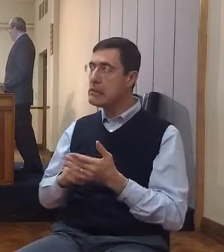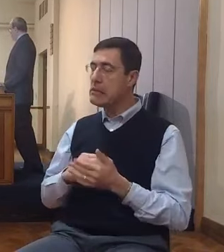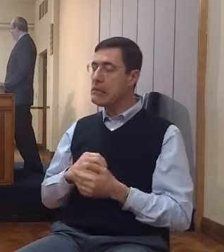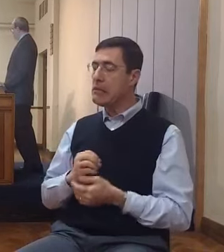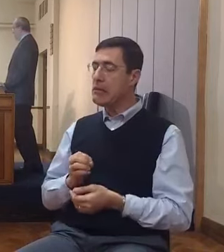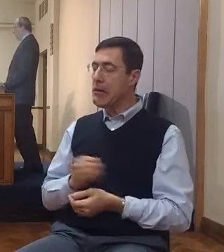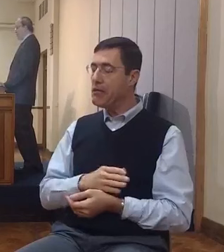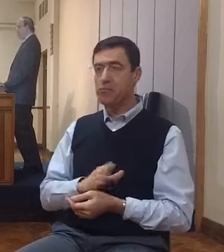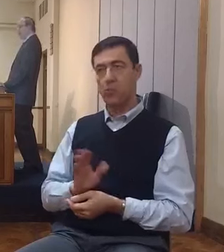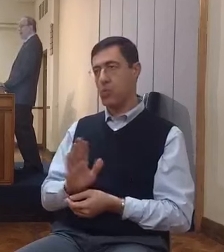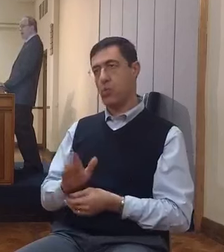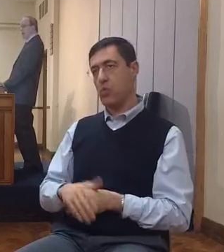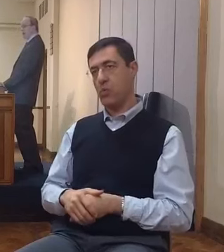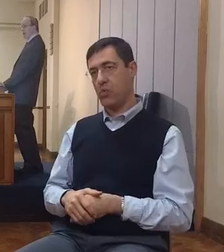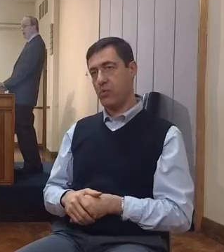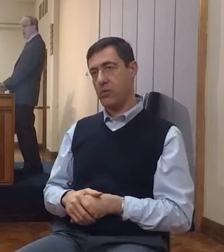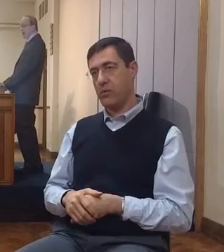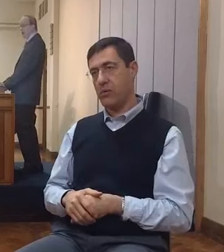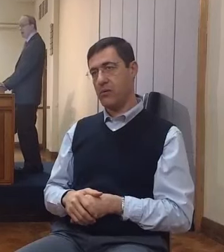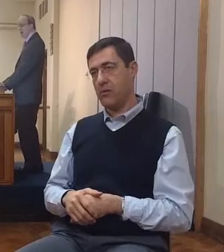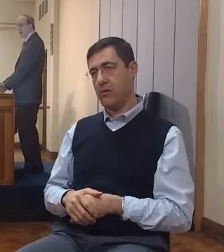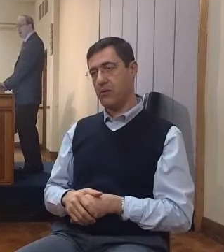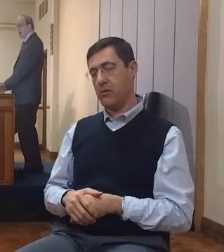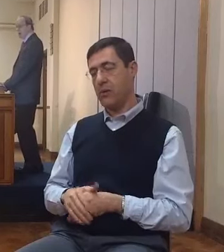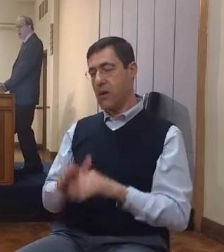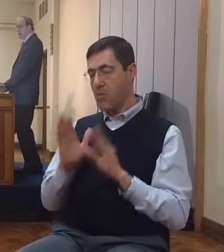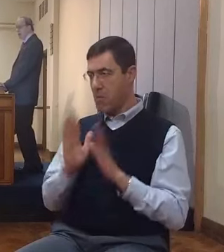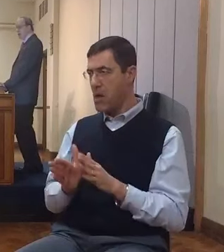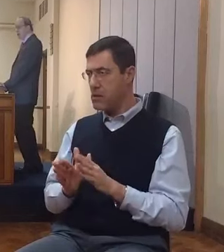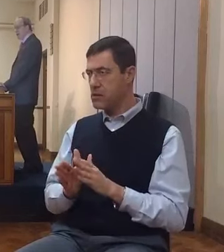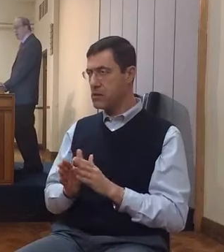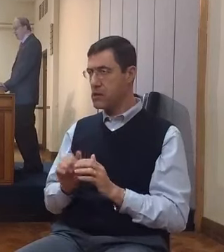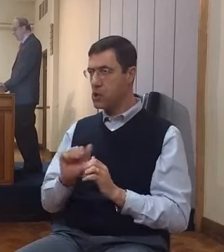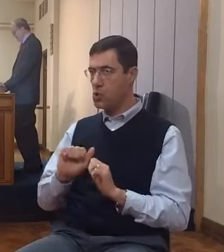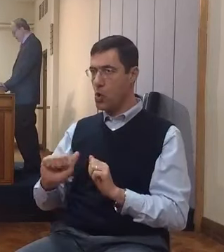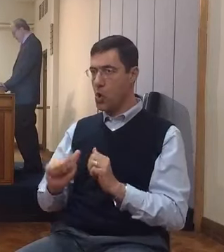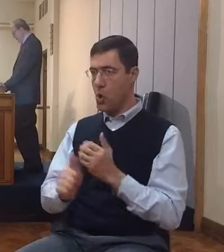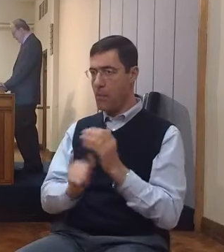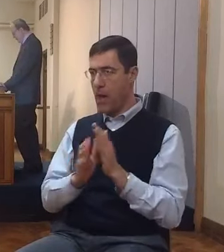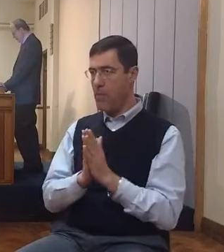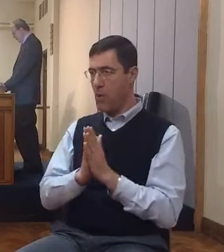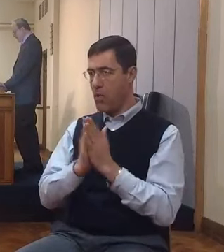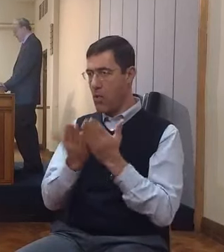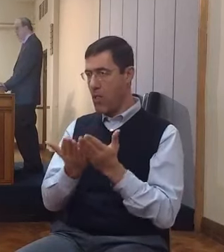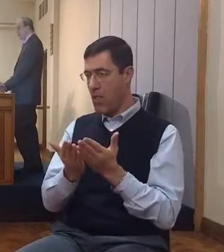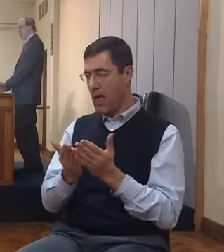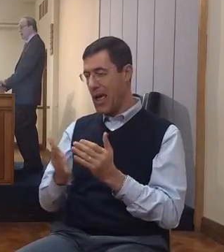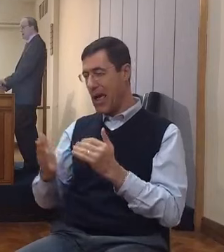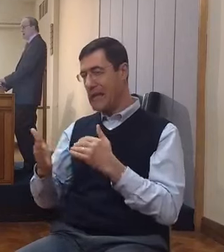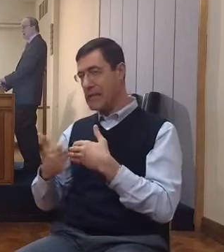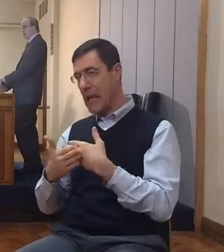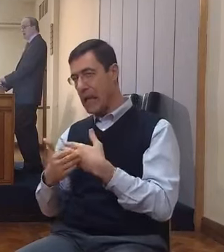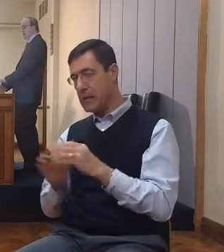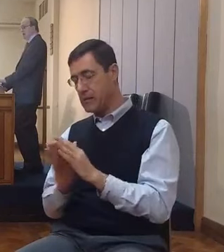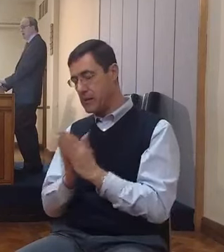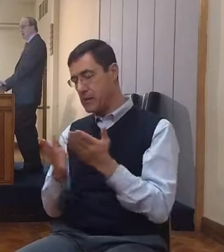the back piece of paper in the back of your Bible. Review everything in life.